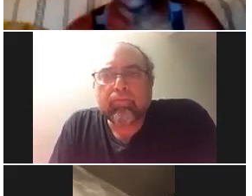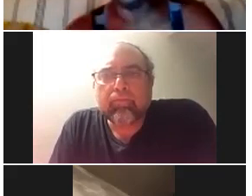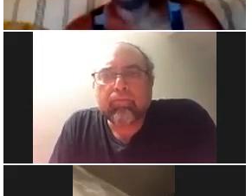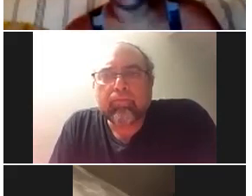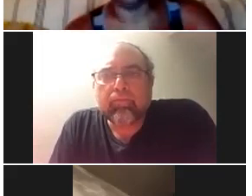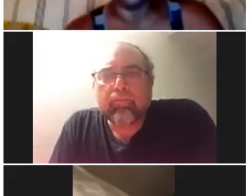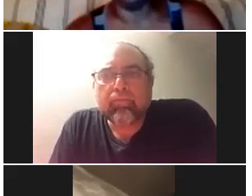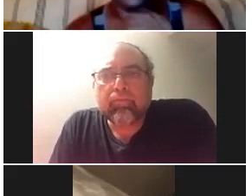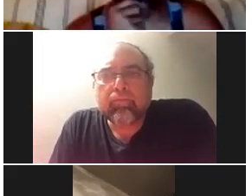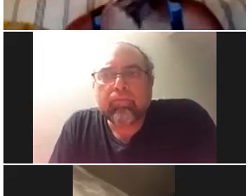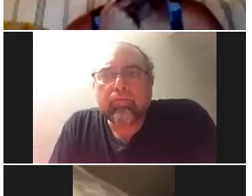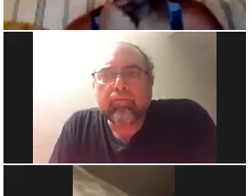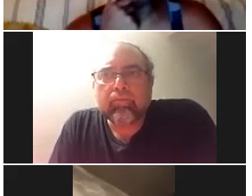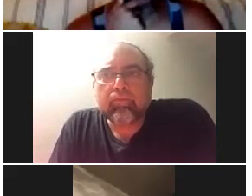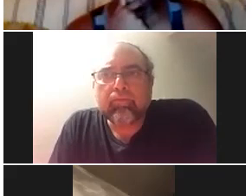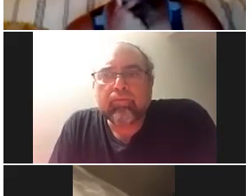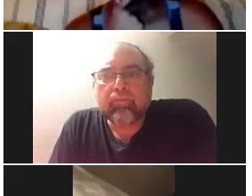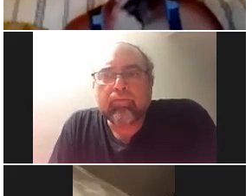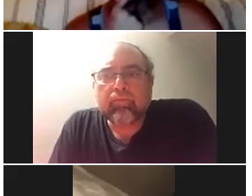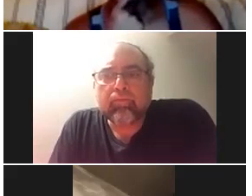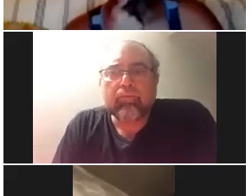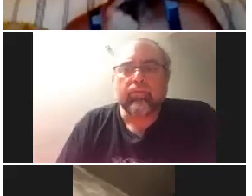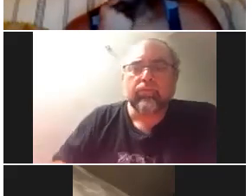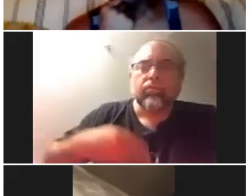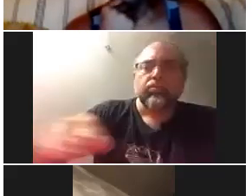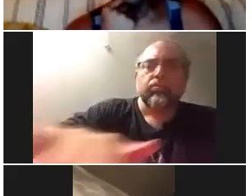But don't ask them that. That's offensive to them as well.